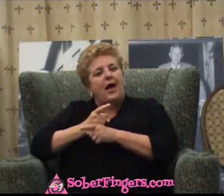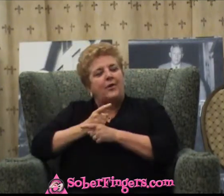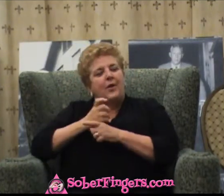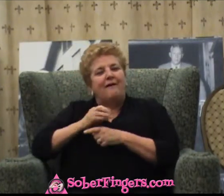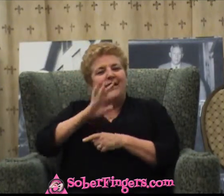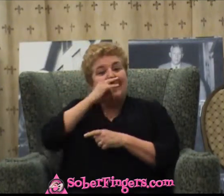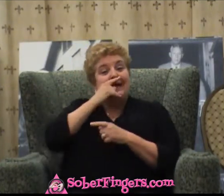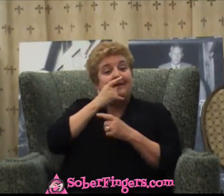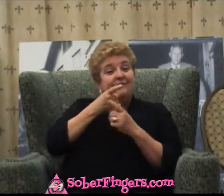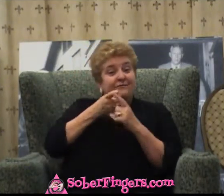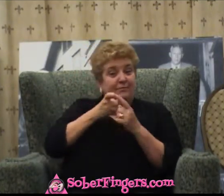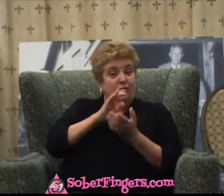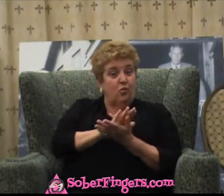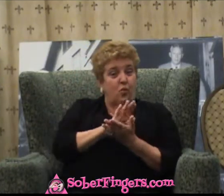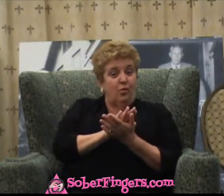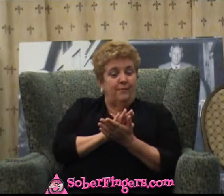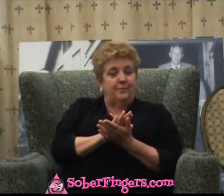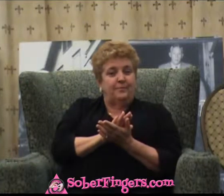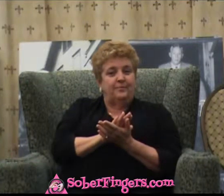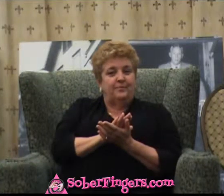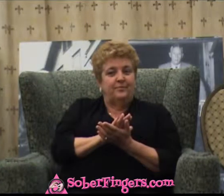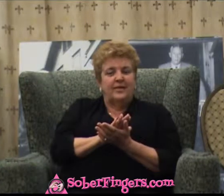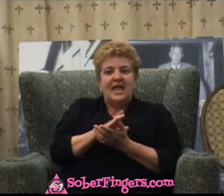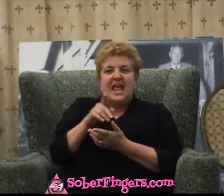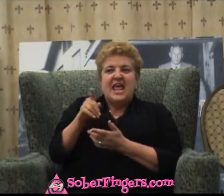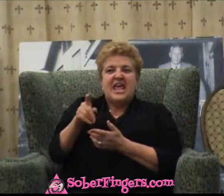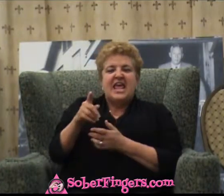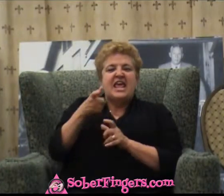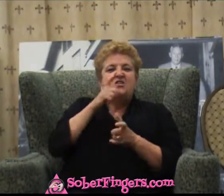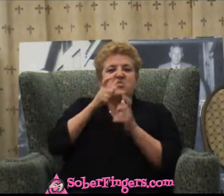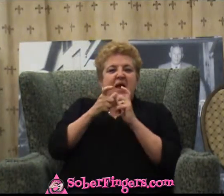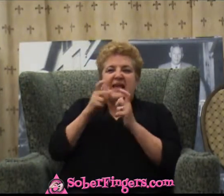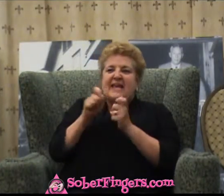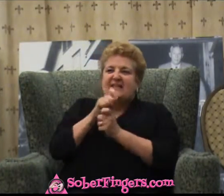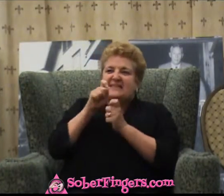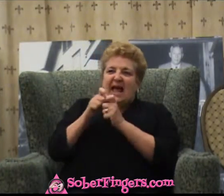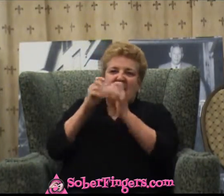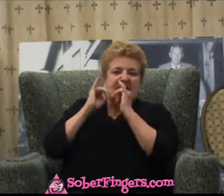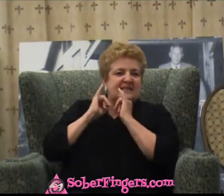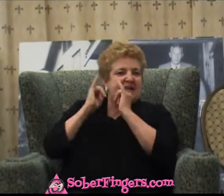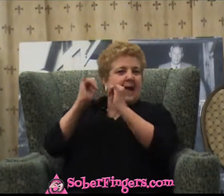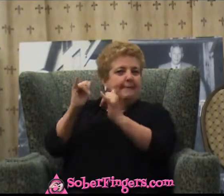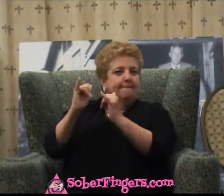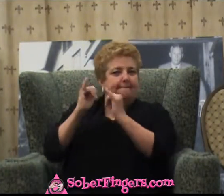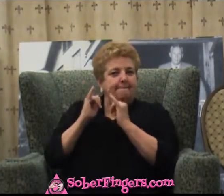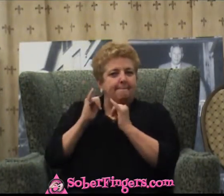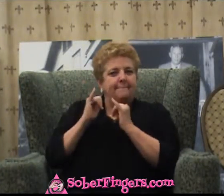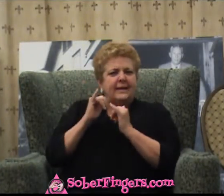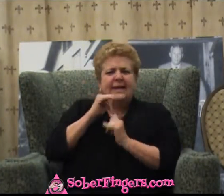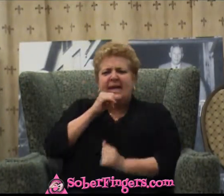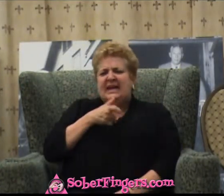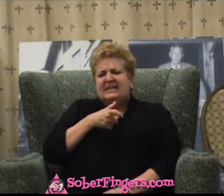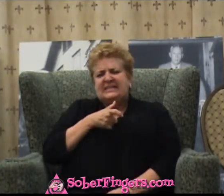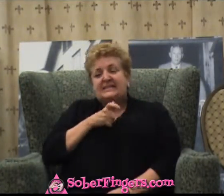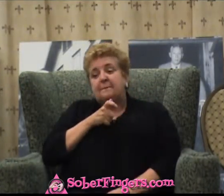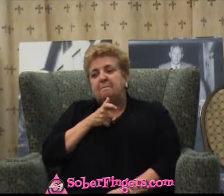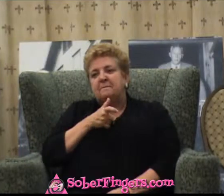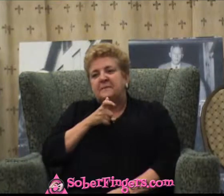him was the fact that he drank exactly like I did. He didn't sip a drink at the bar. He drank. He